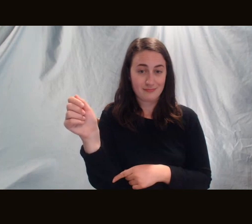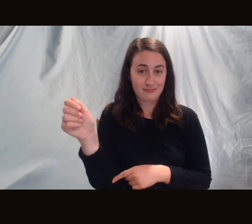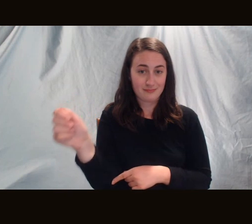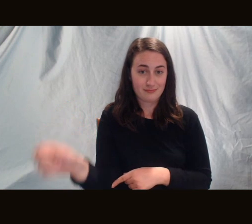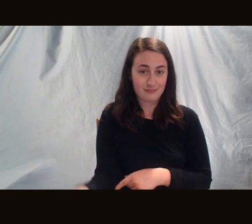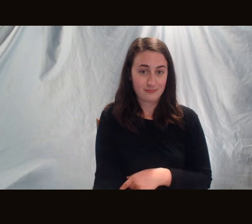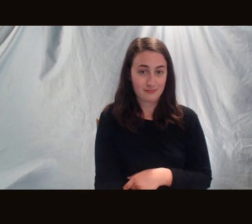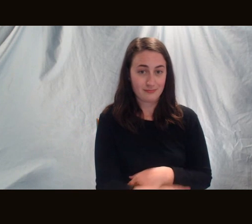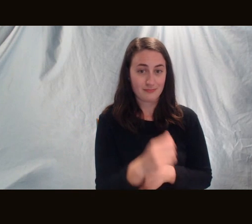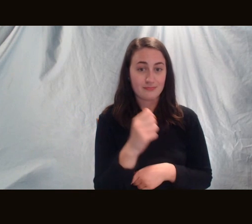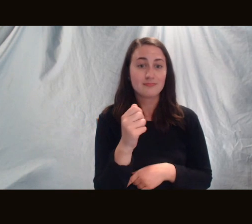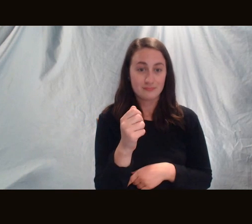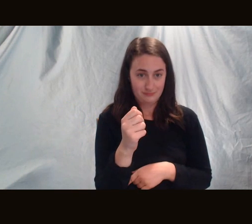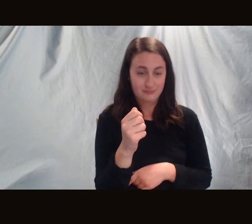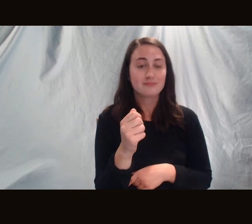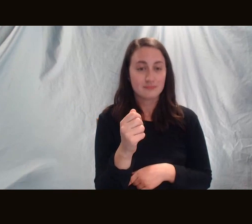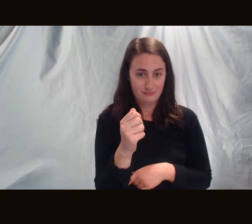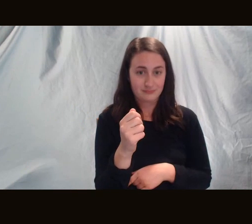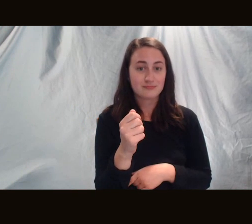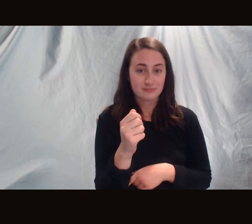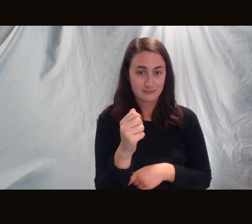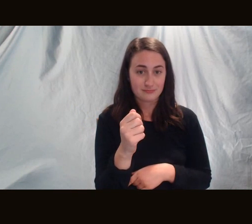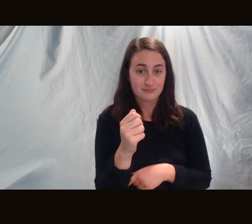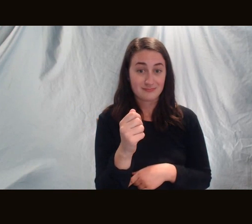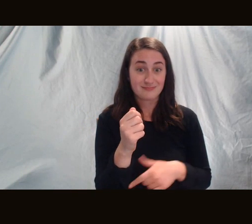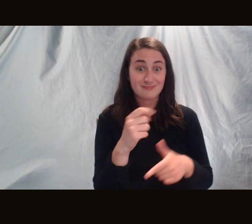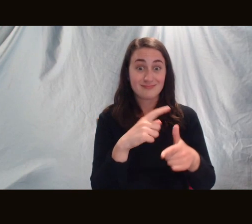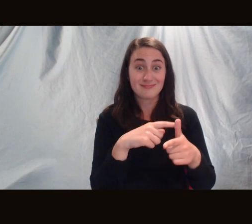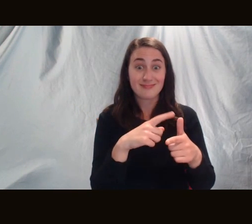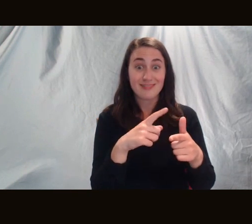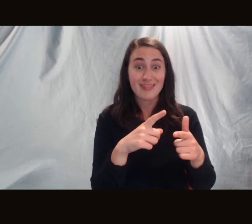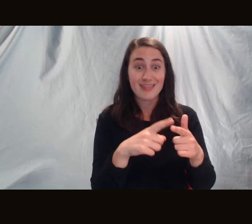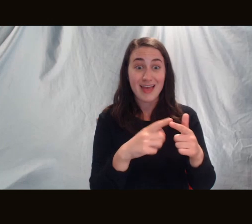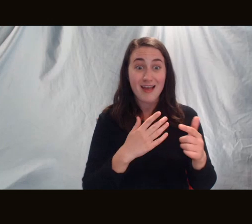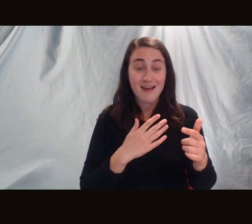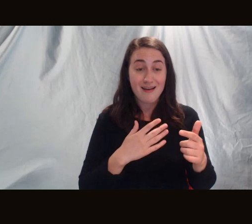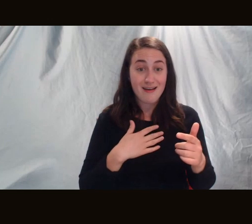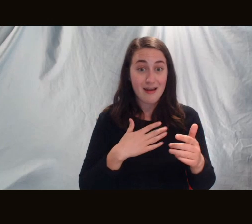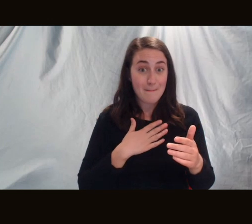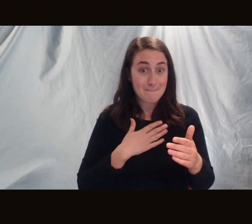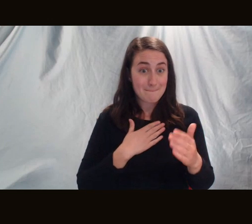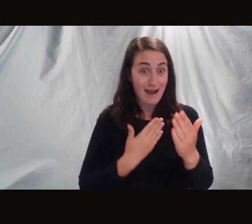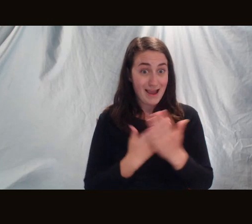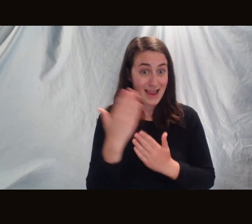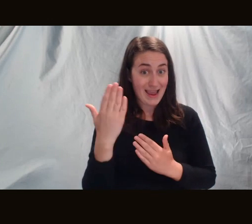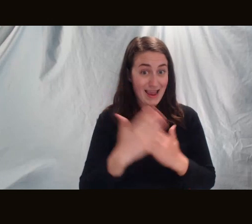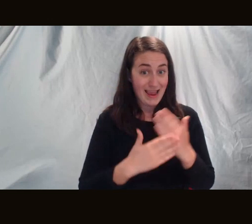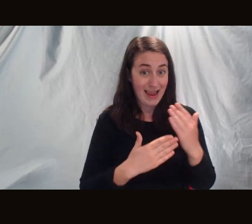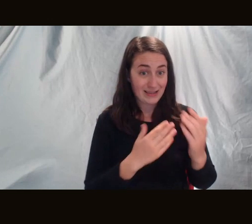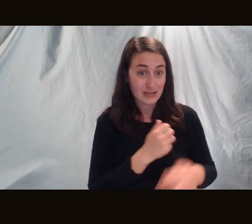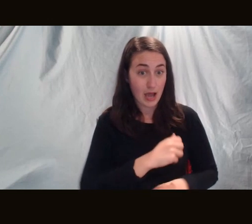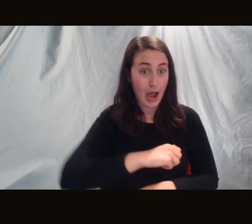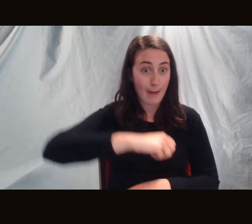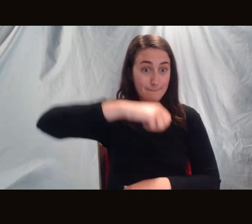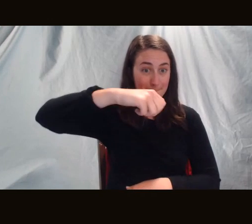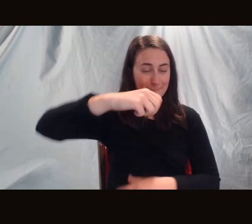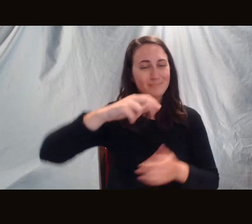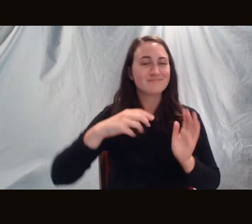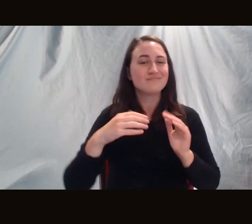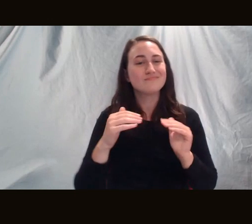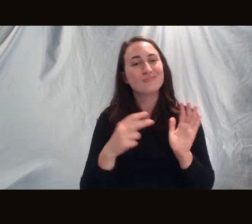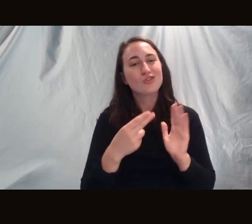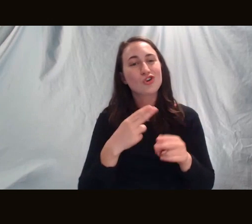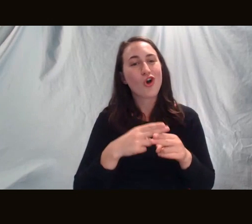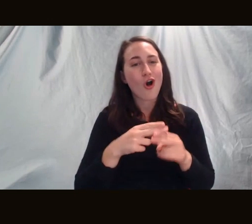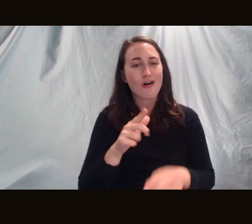movement. It comes straight up, and then I bring the hand up into the lead position. That means my elbow comes up to create